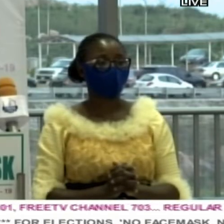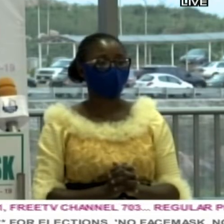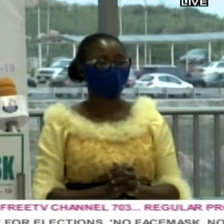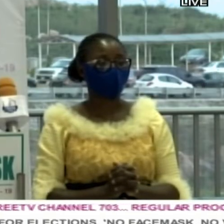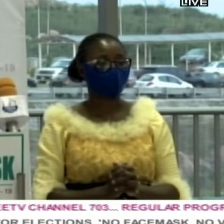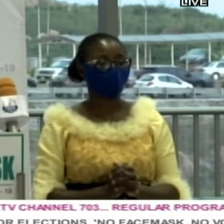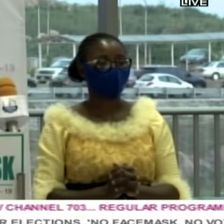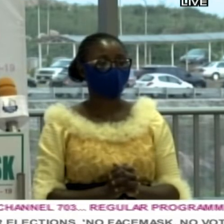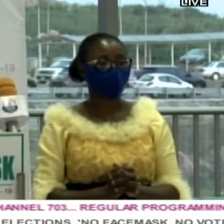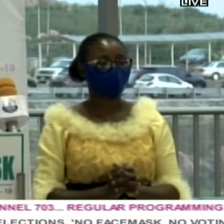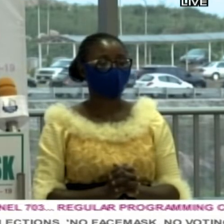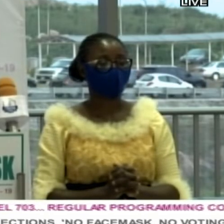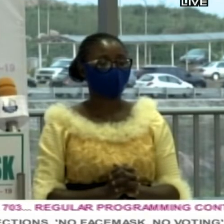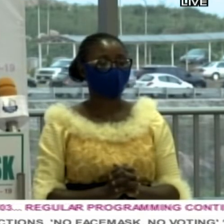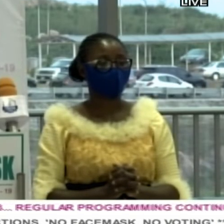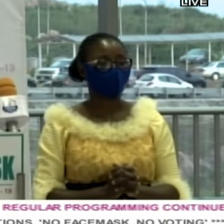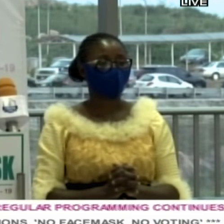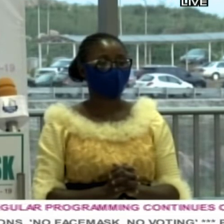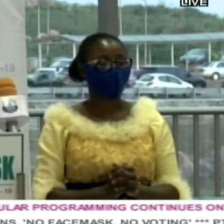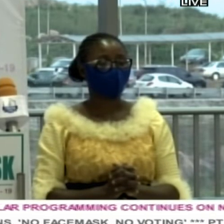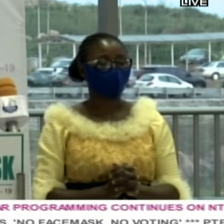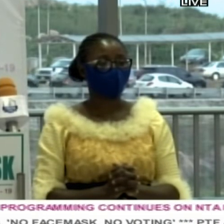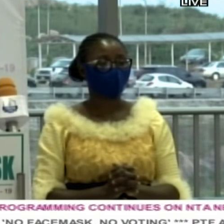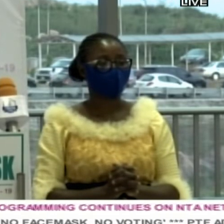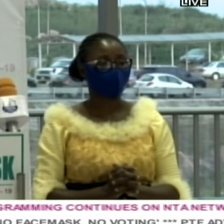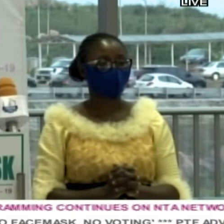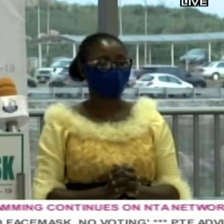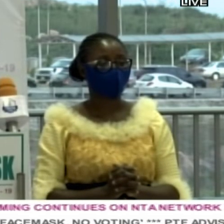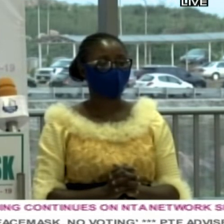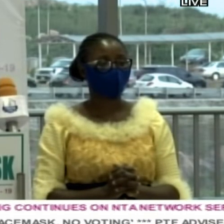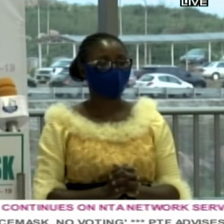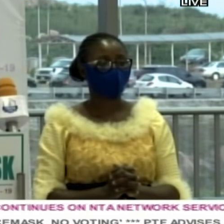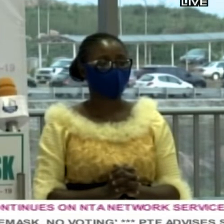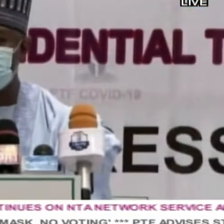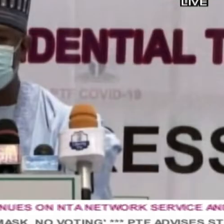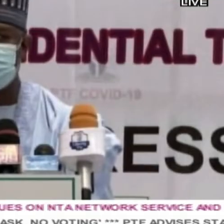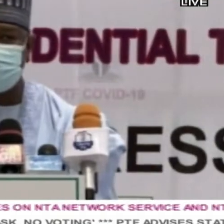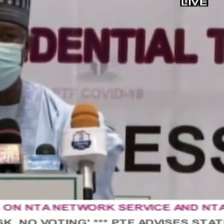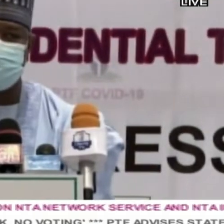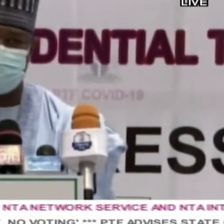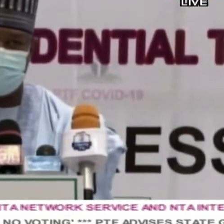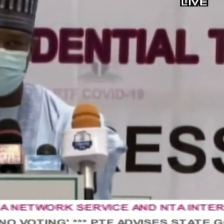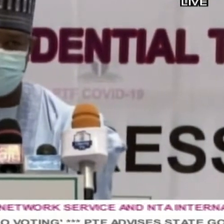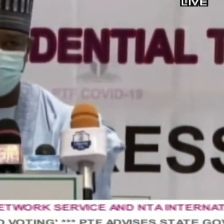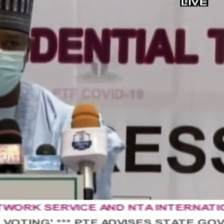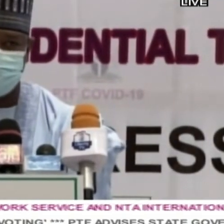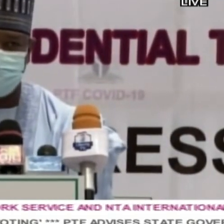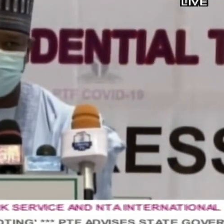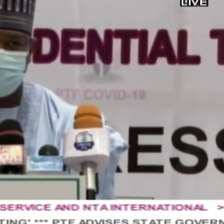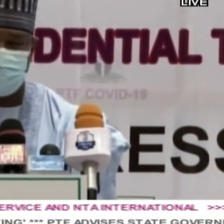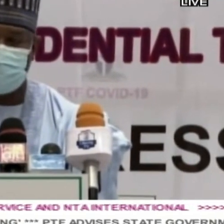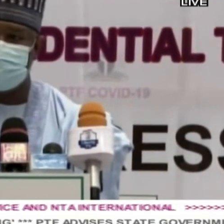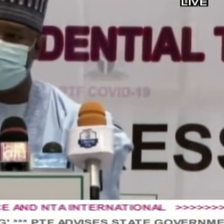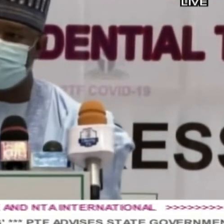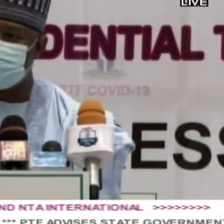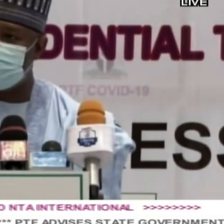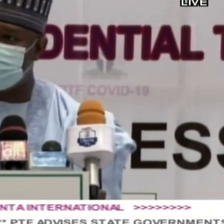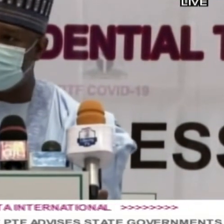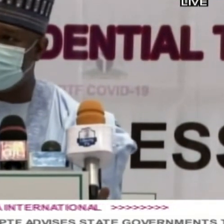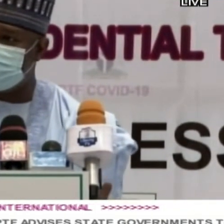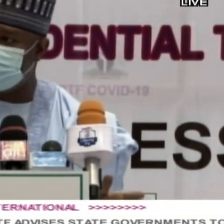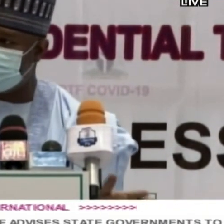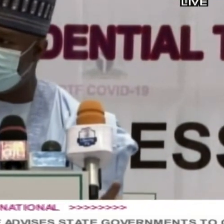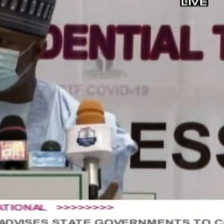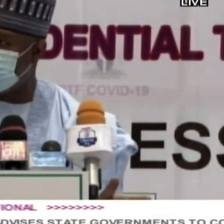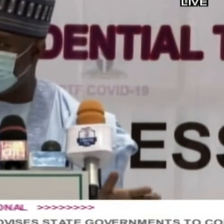cinikayya, da ta shahi wato ƙasa da ƙasa ta fannin sufuri. Abin da ya shahe